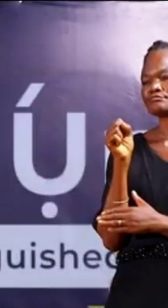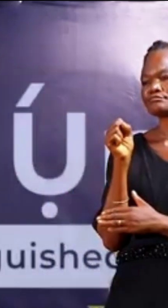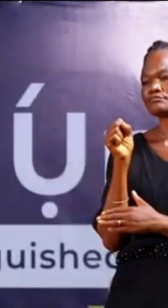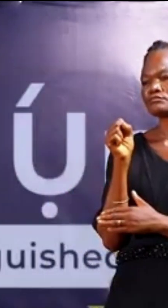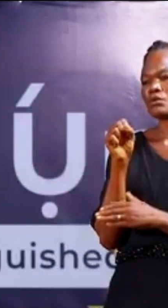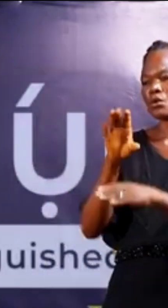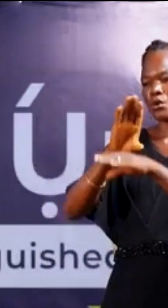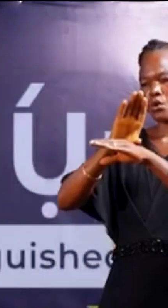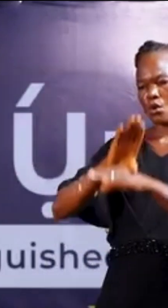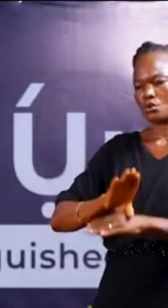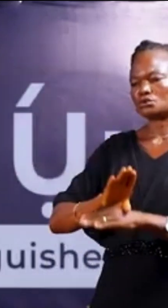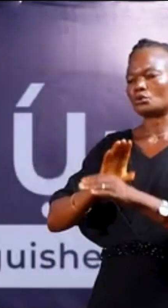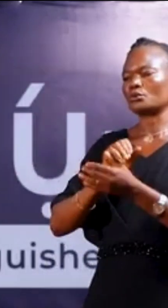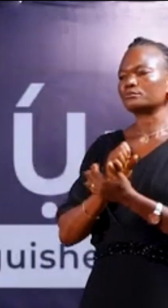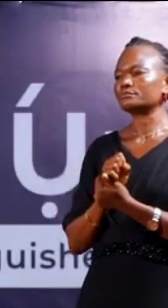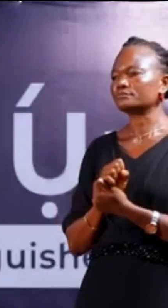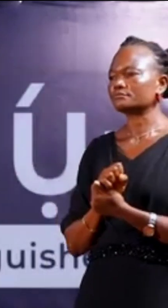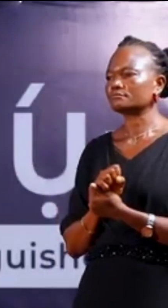culture.